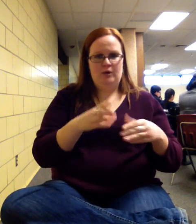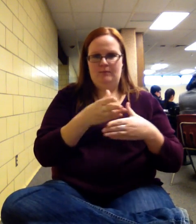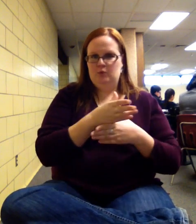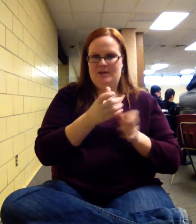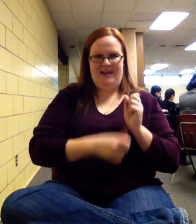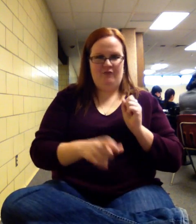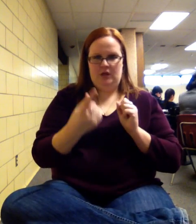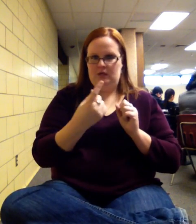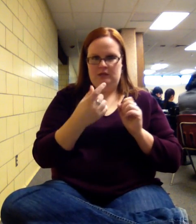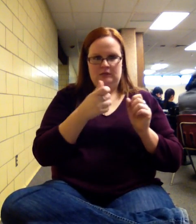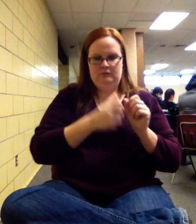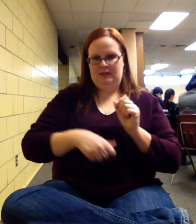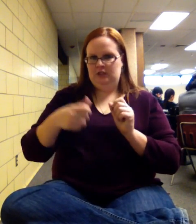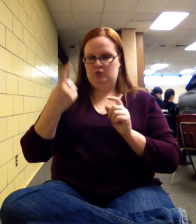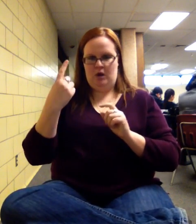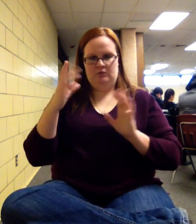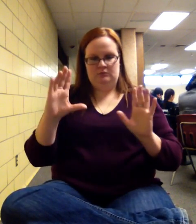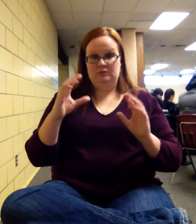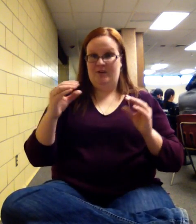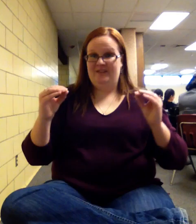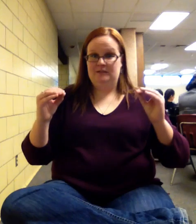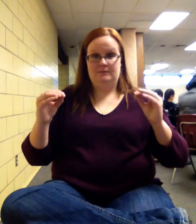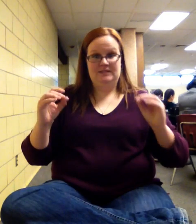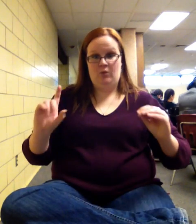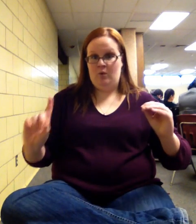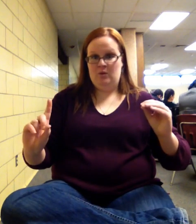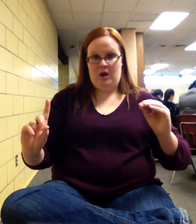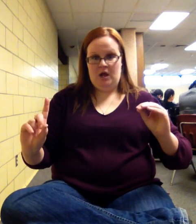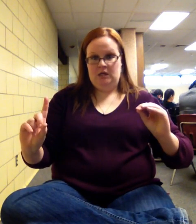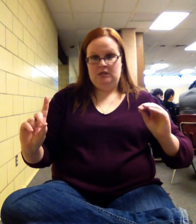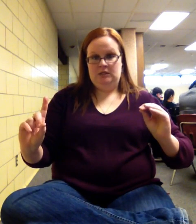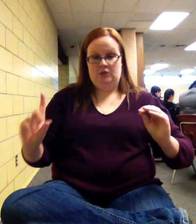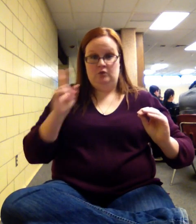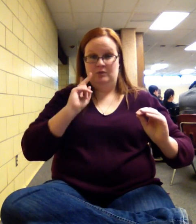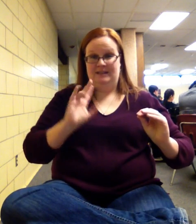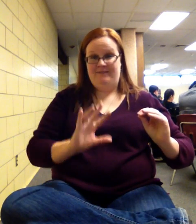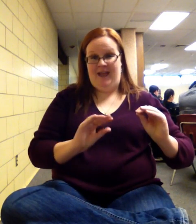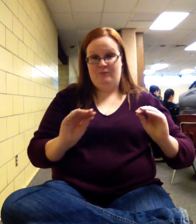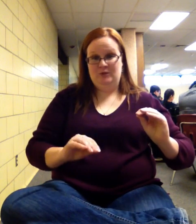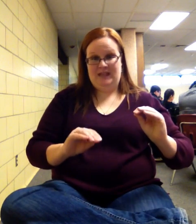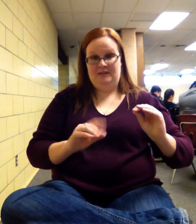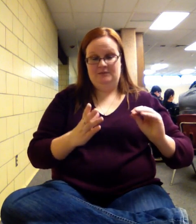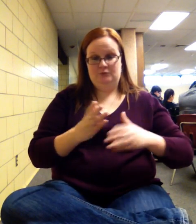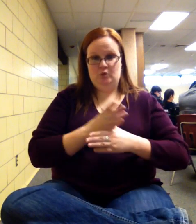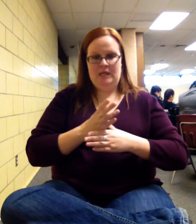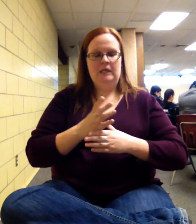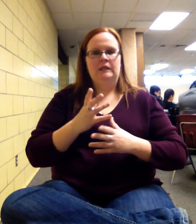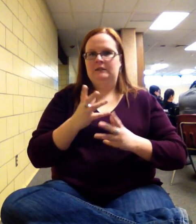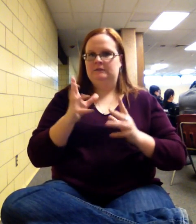5% between 0 and 1, that means it's not changing. If there's any change, I'll document it. So this is the way I show